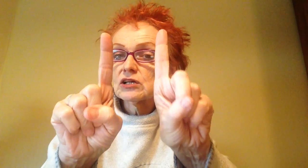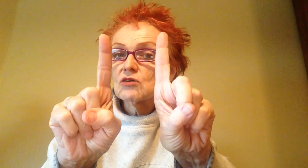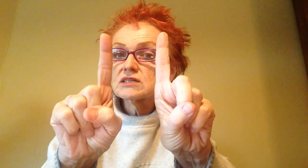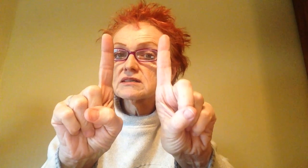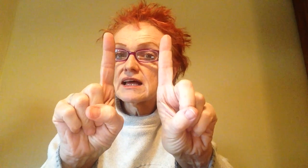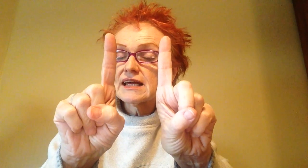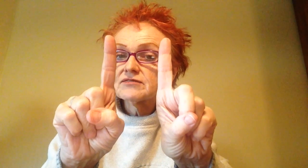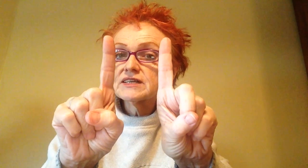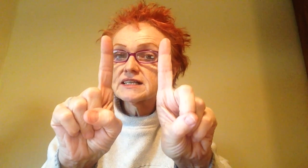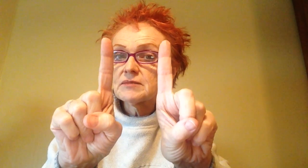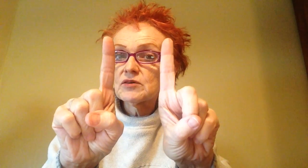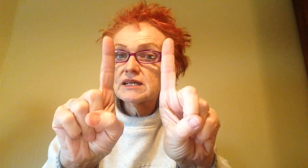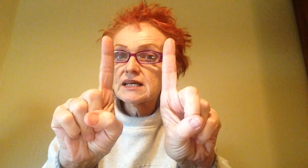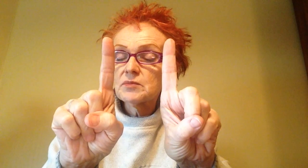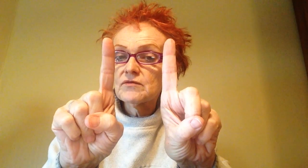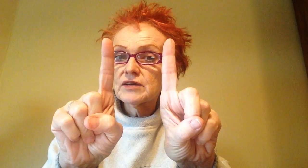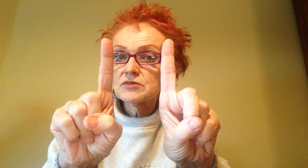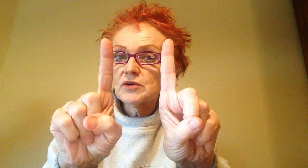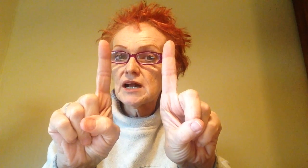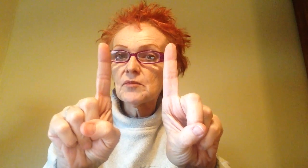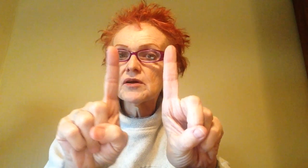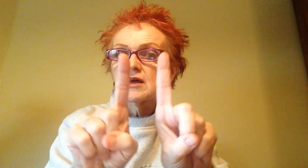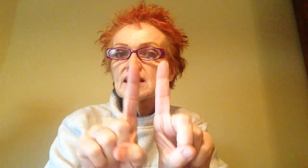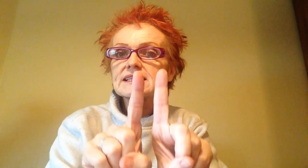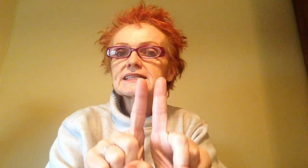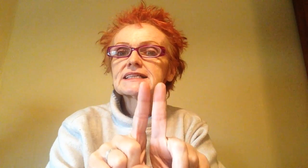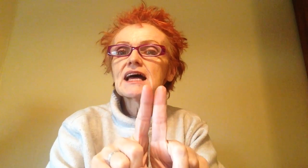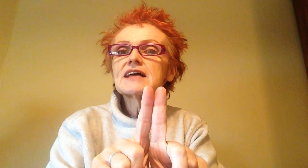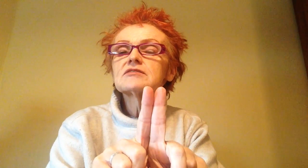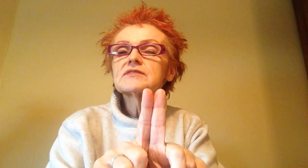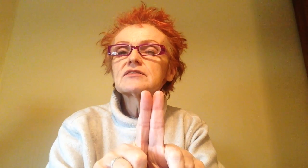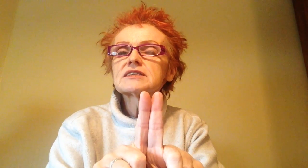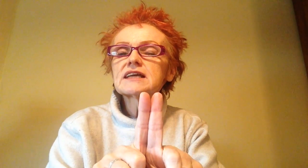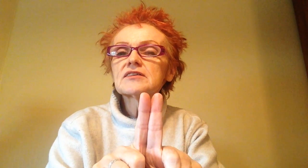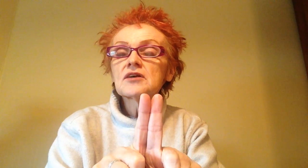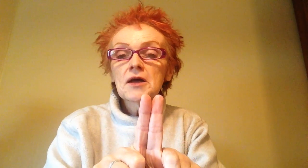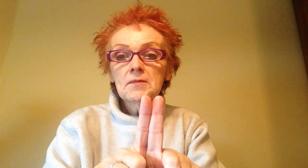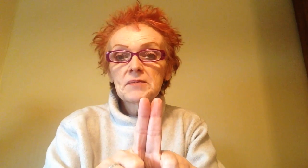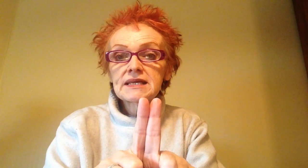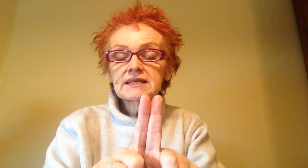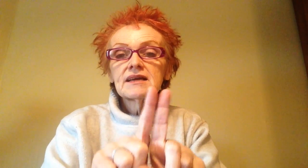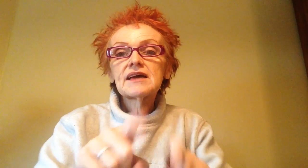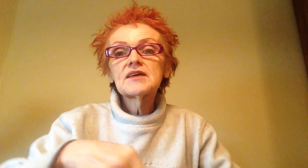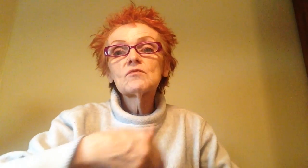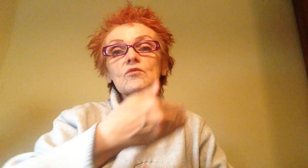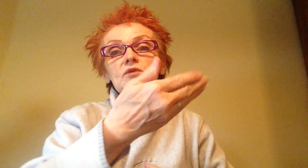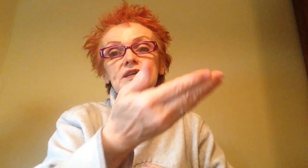closed like a fist, except your index fingers pointing upward, and slide those fingers together. Meet, and then we reach